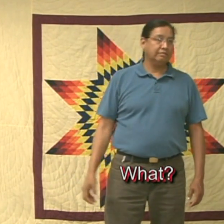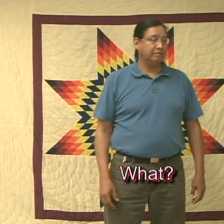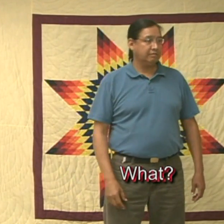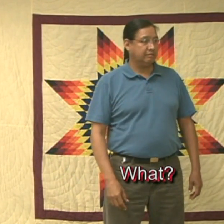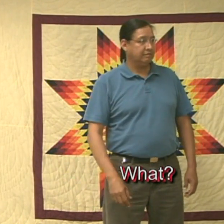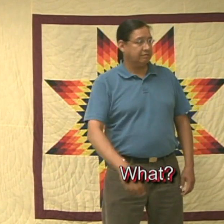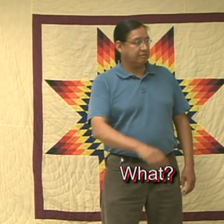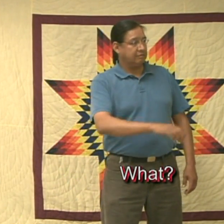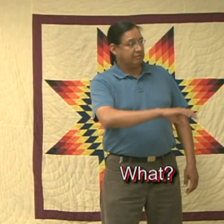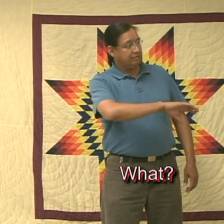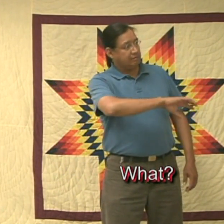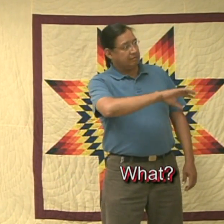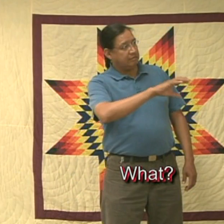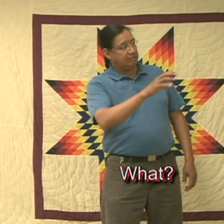Daku.